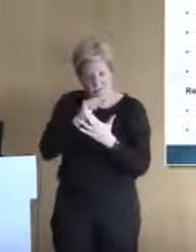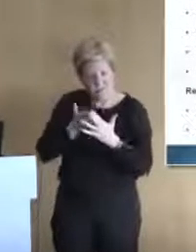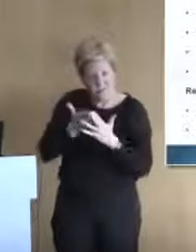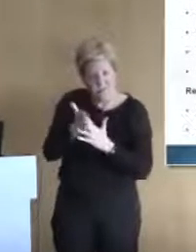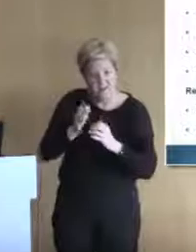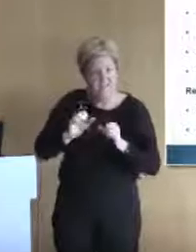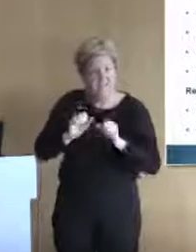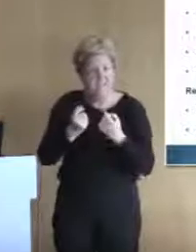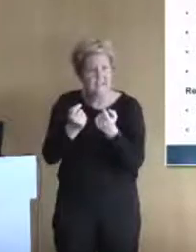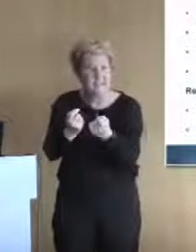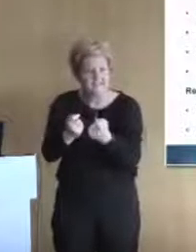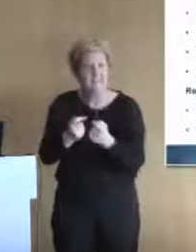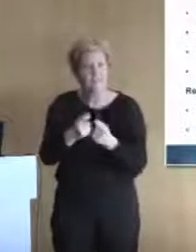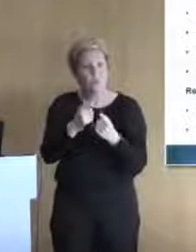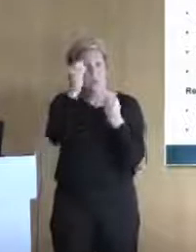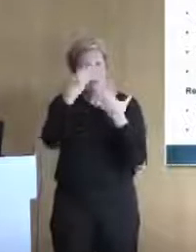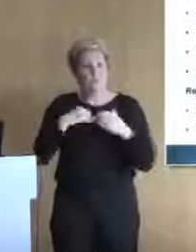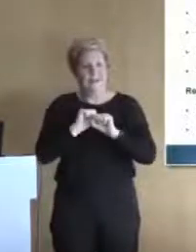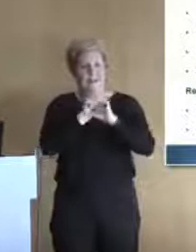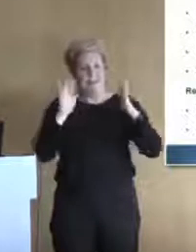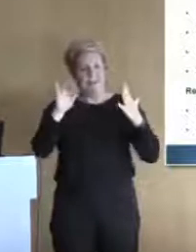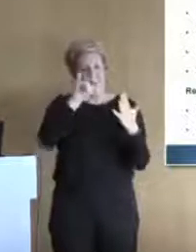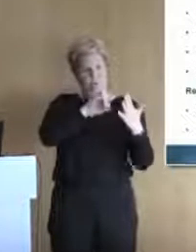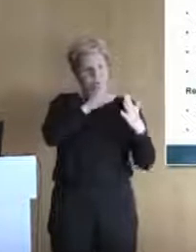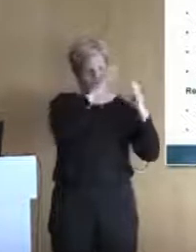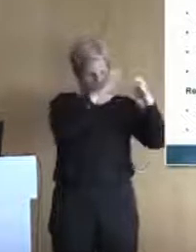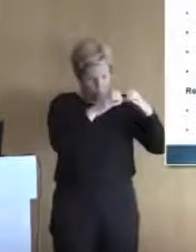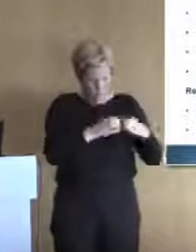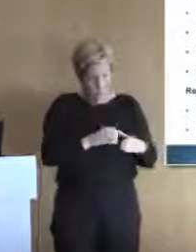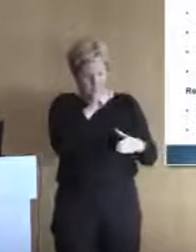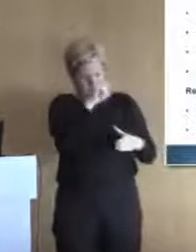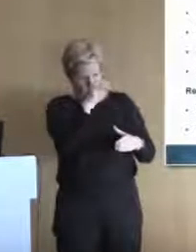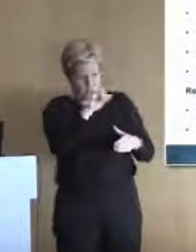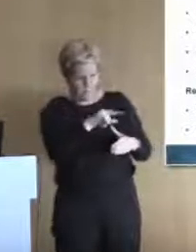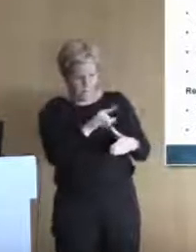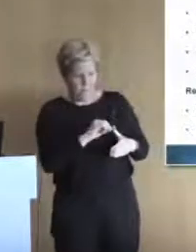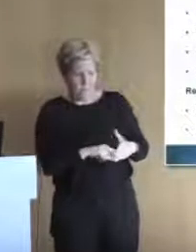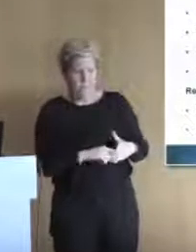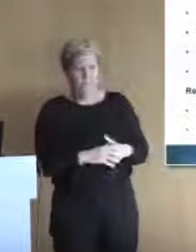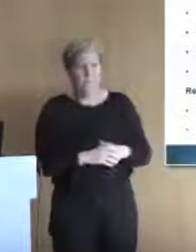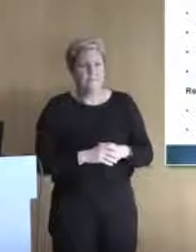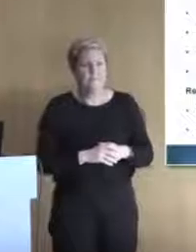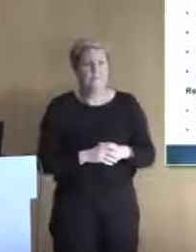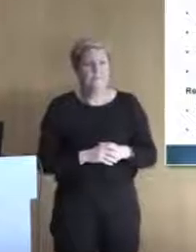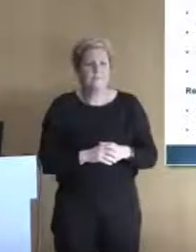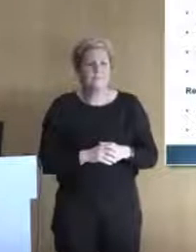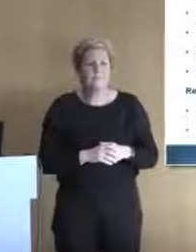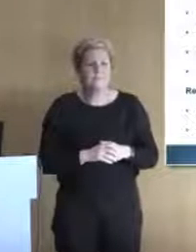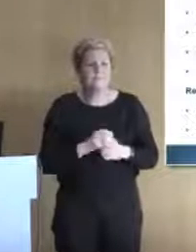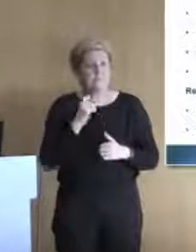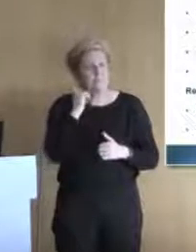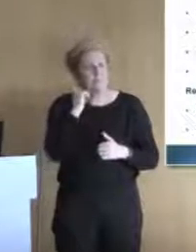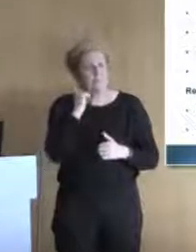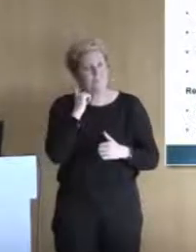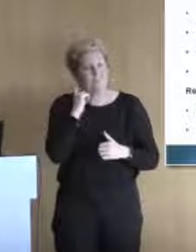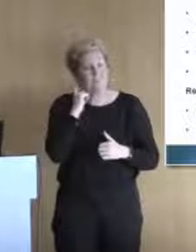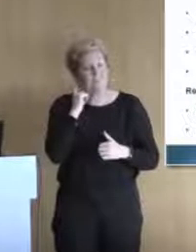NDIS client, but shortly you'll be able to say they're an NDIS client who needs